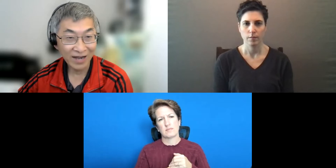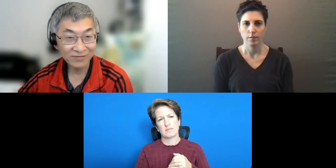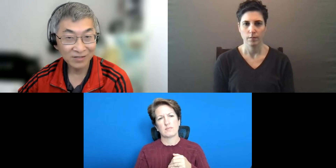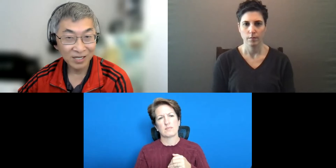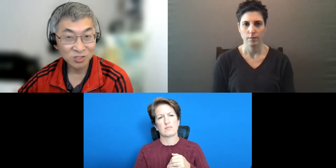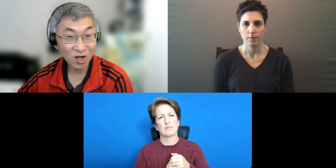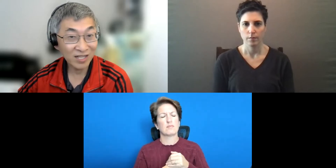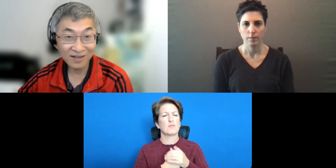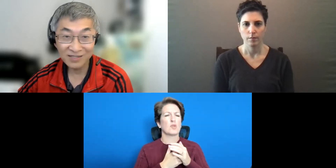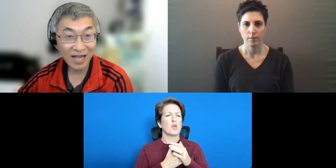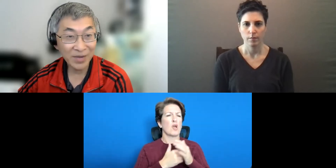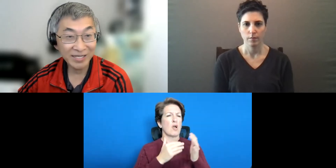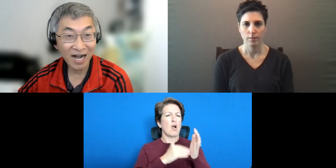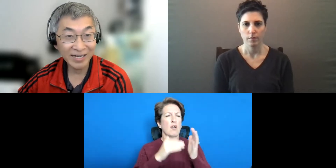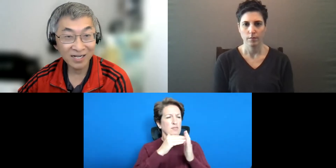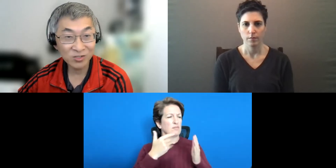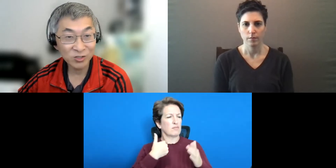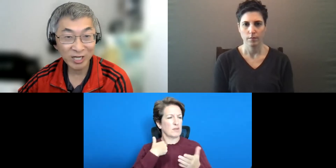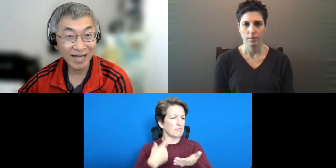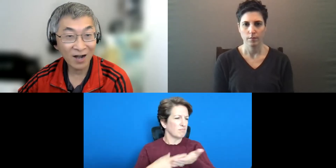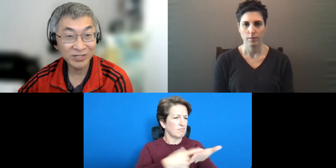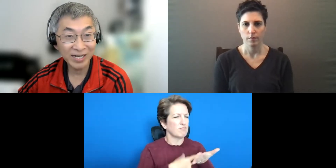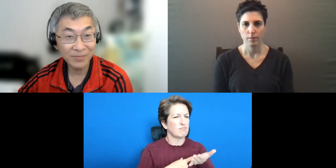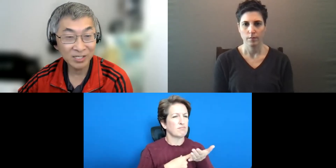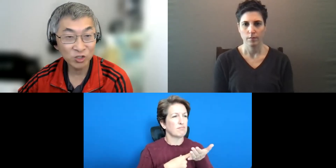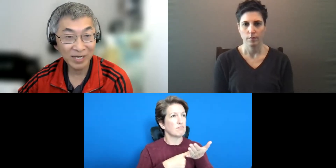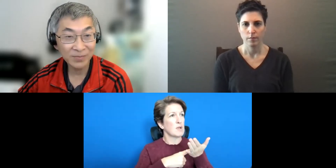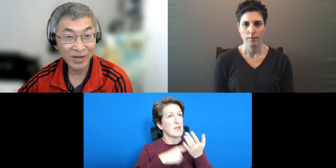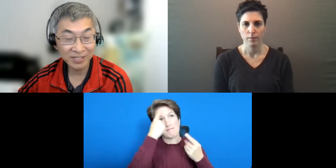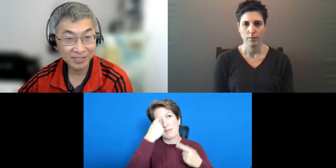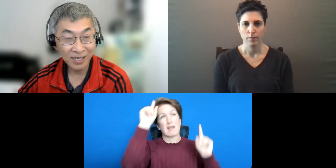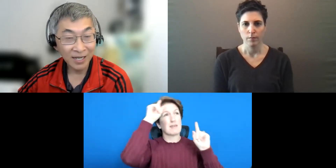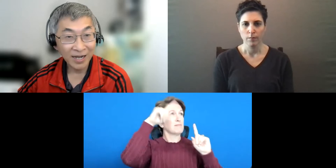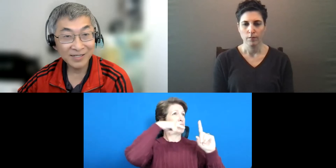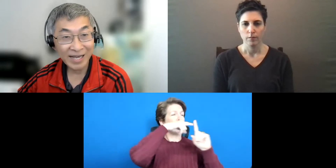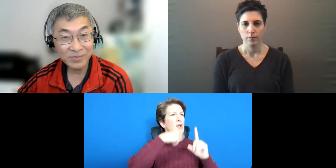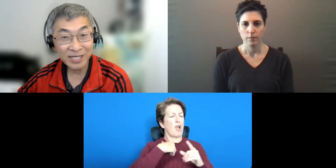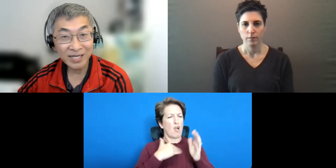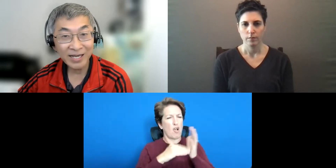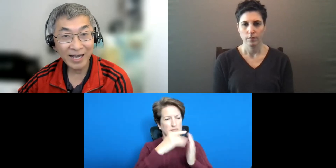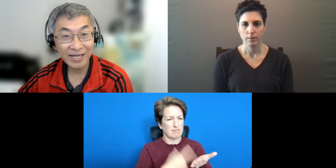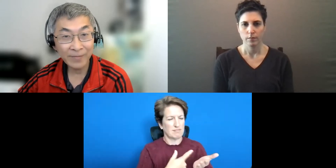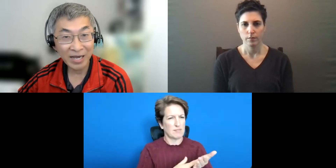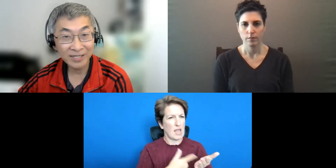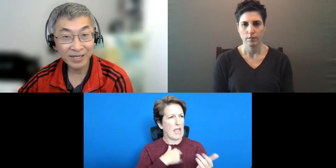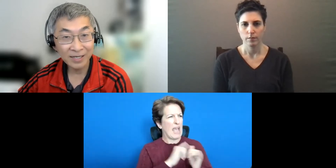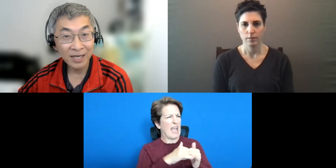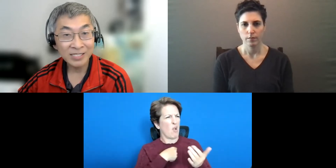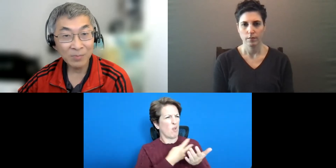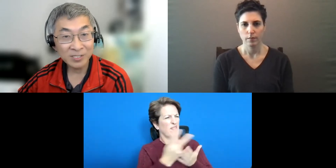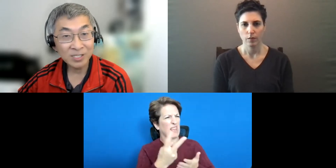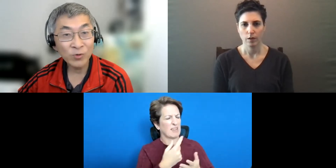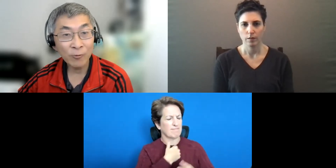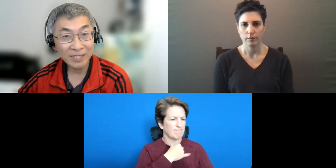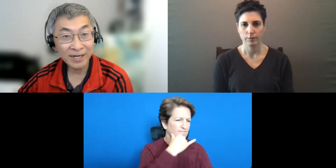you have. Not those amazing articles you shared, how you did an amazing job as parents. And the same thing here as ambassadors.